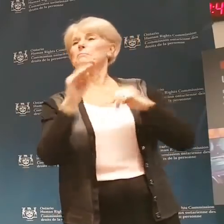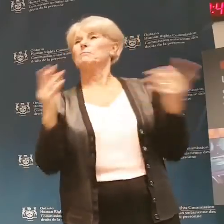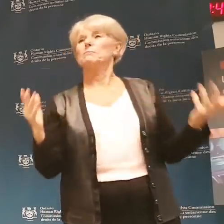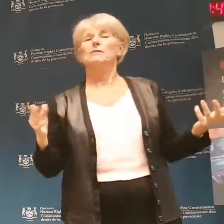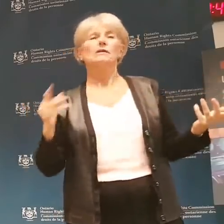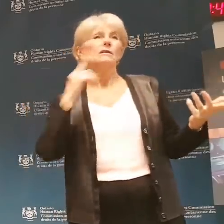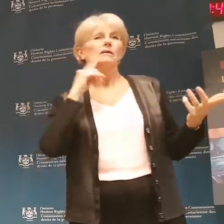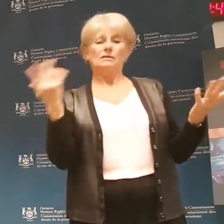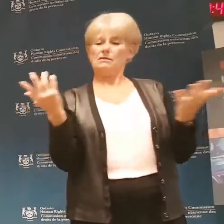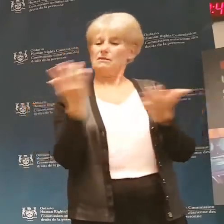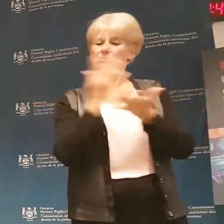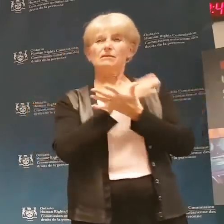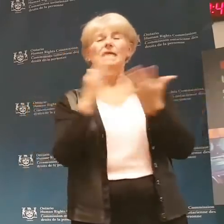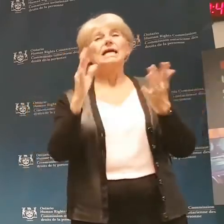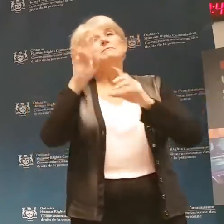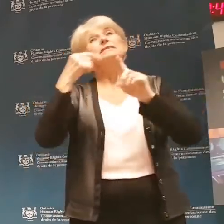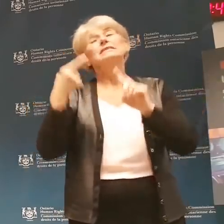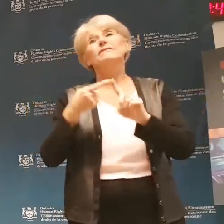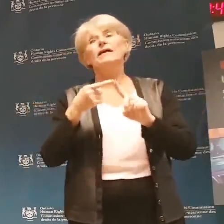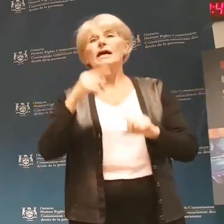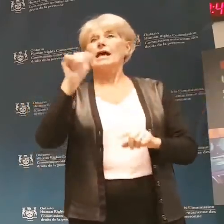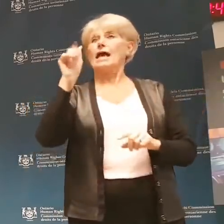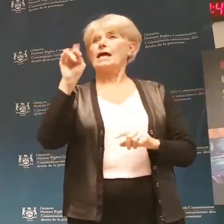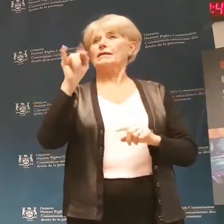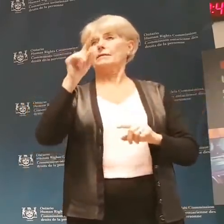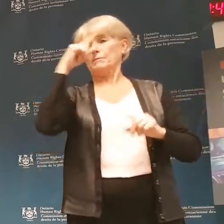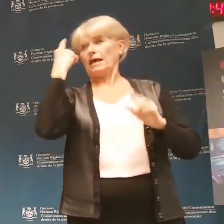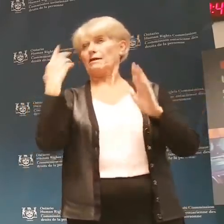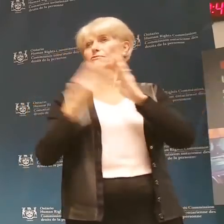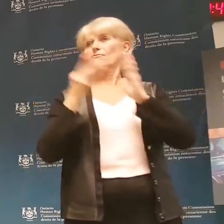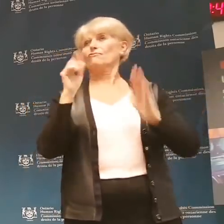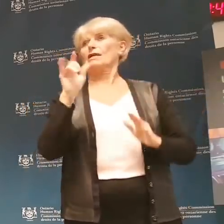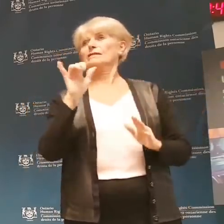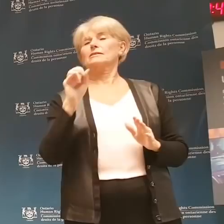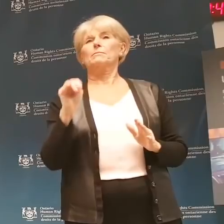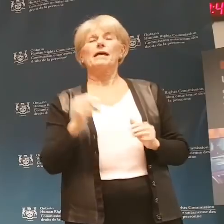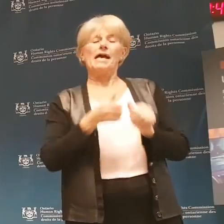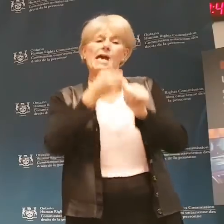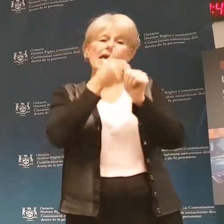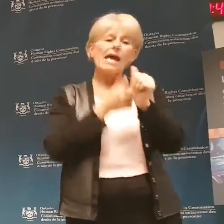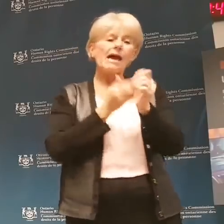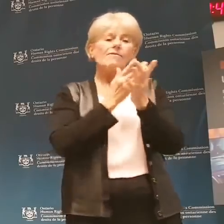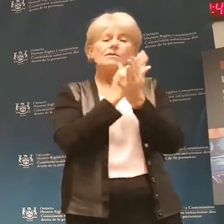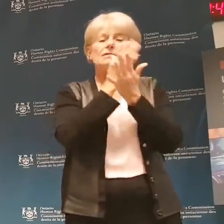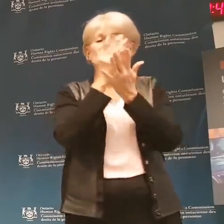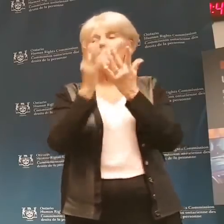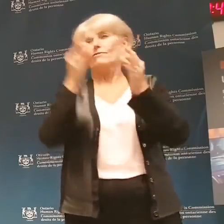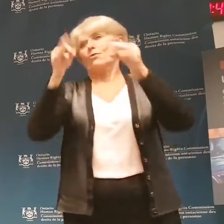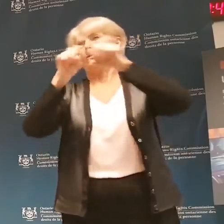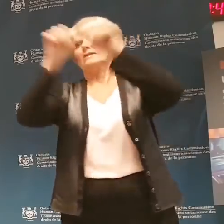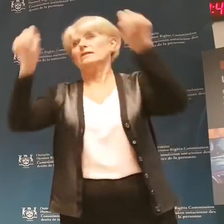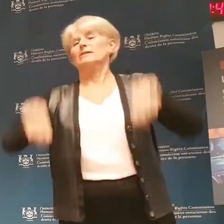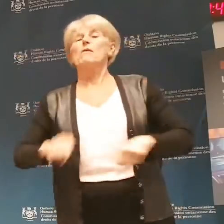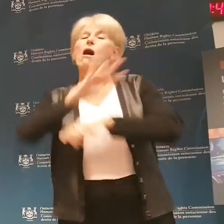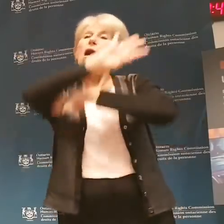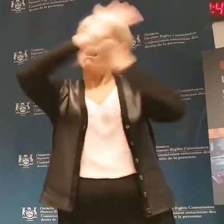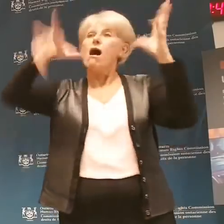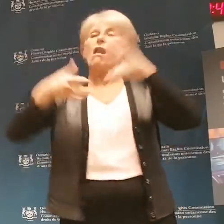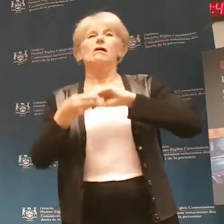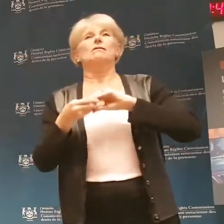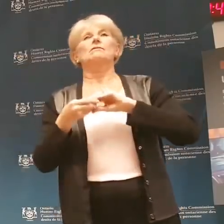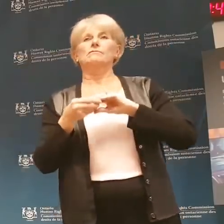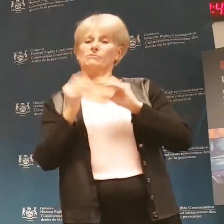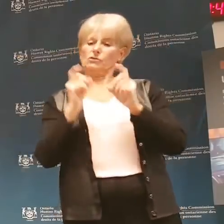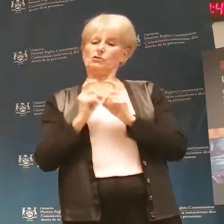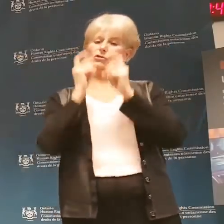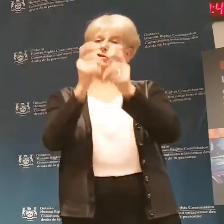and specifically anti-black racism in every section of the justice system. All of that contributes